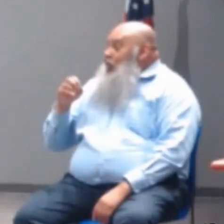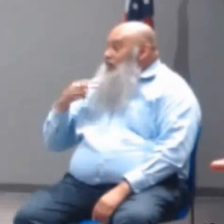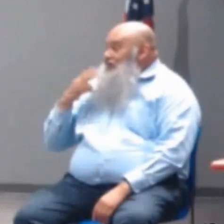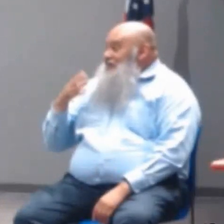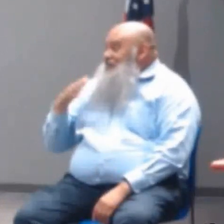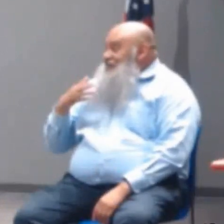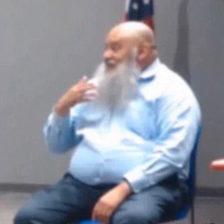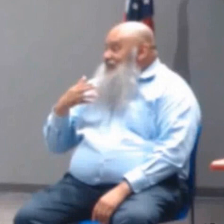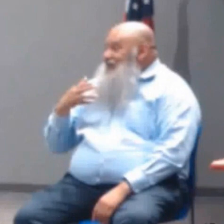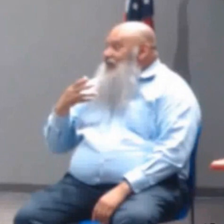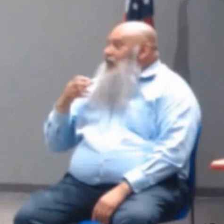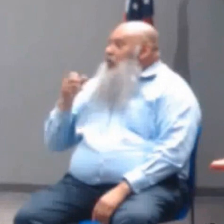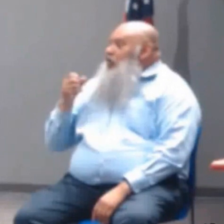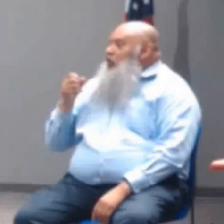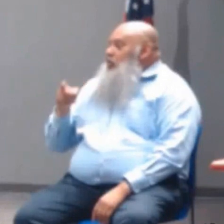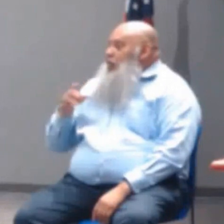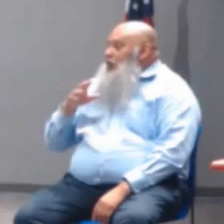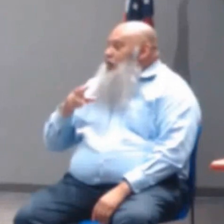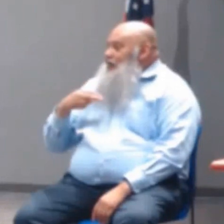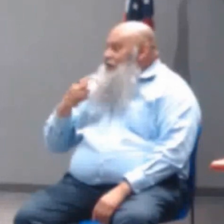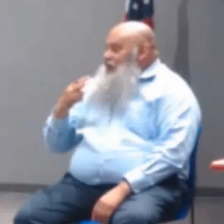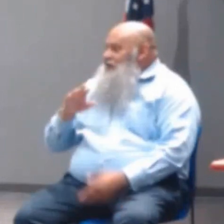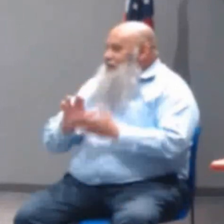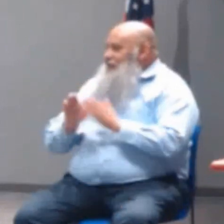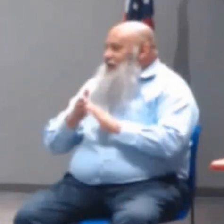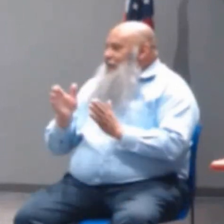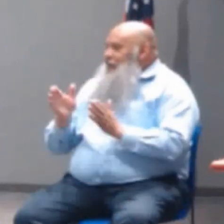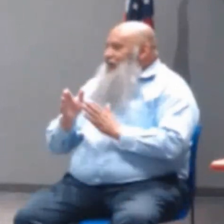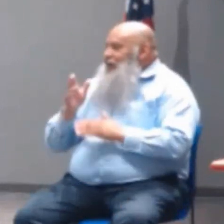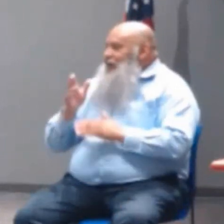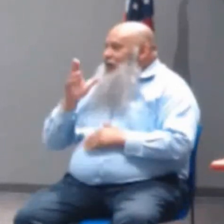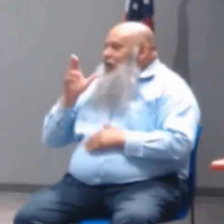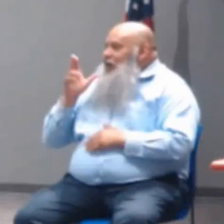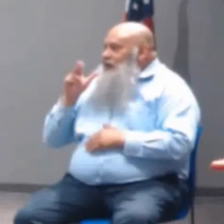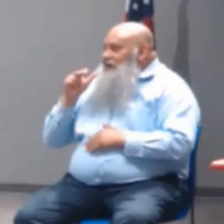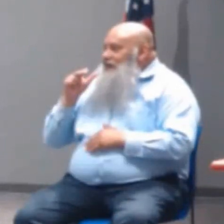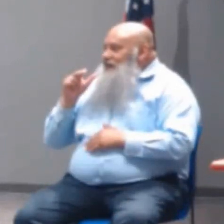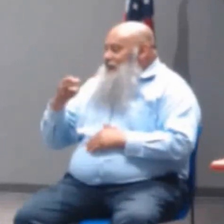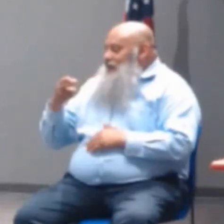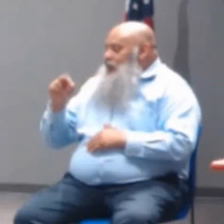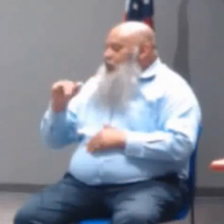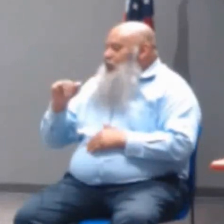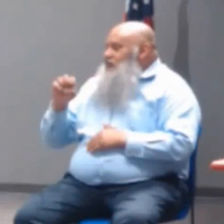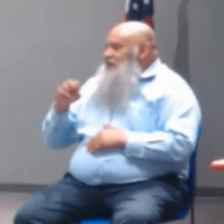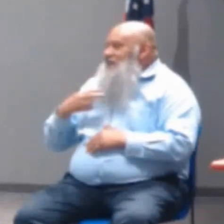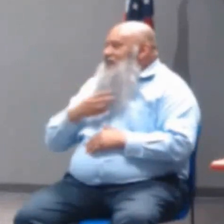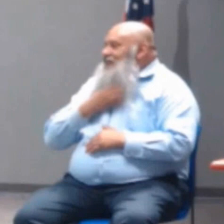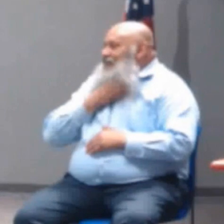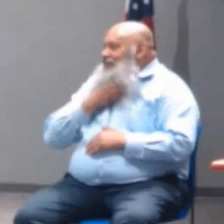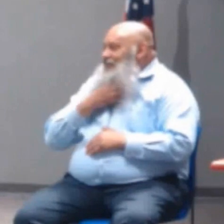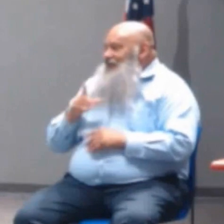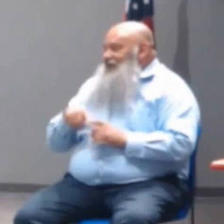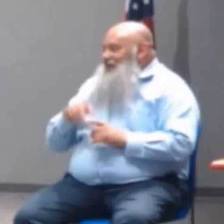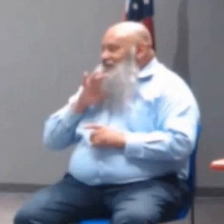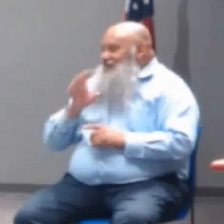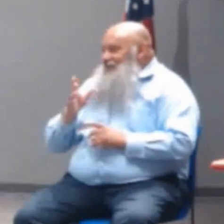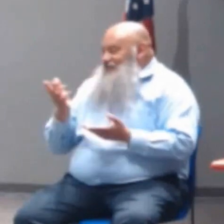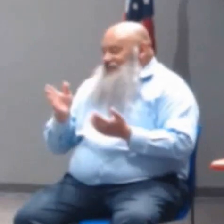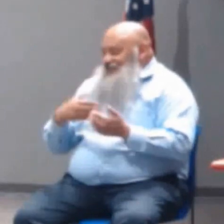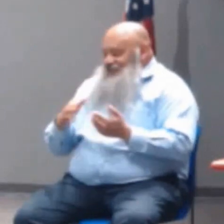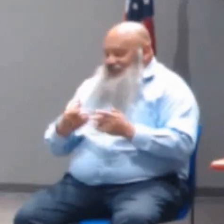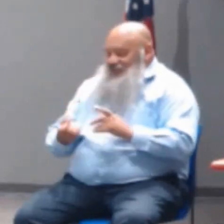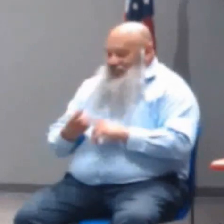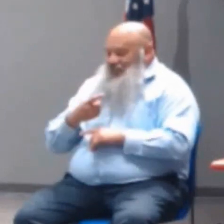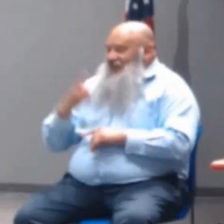therapy fixed a lot of things for me, but it didn't fix my sense of humor, so sorry about that. But there's a saying in the